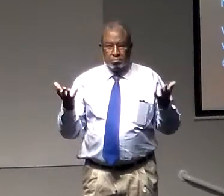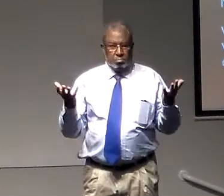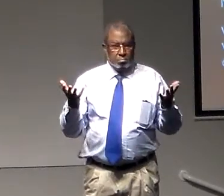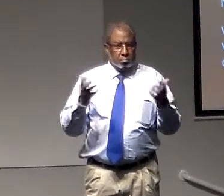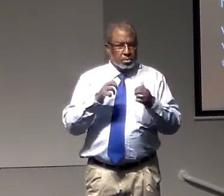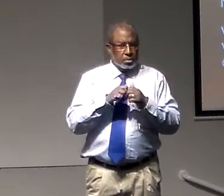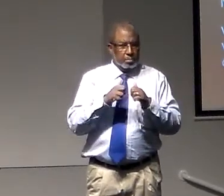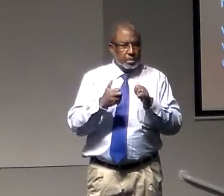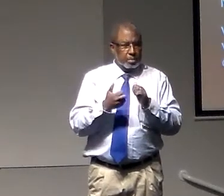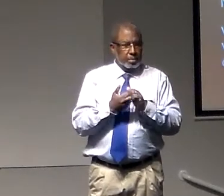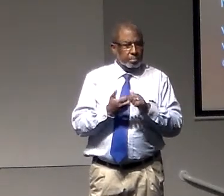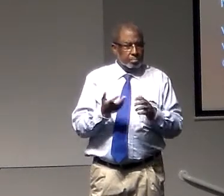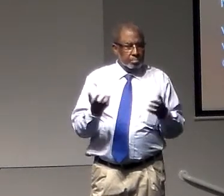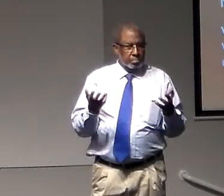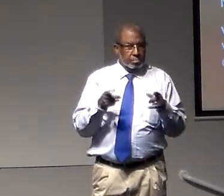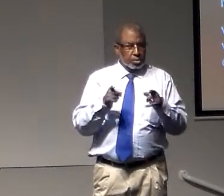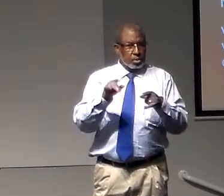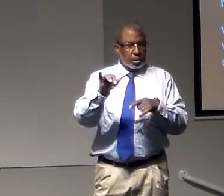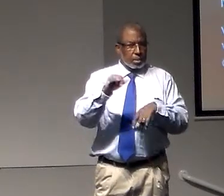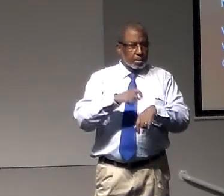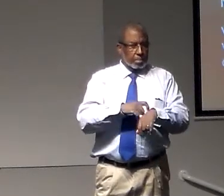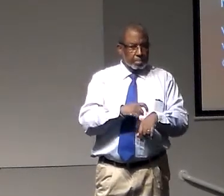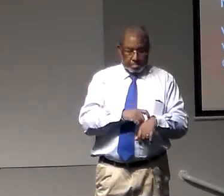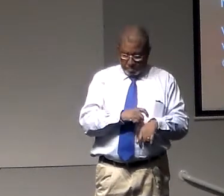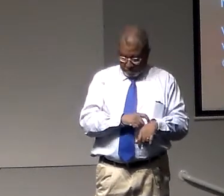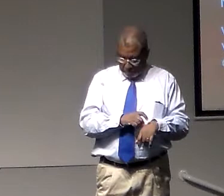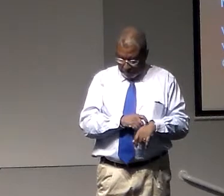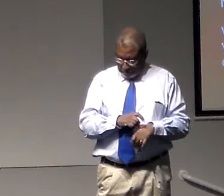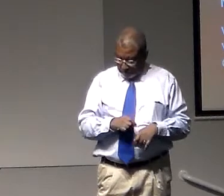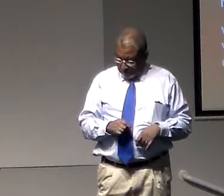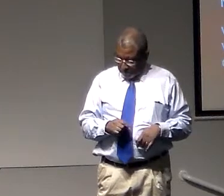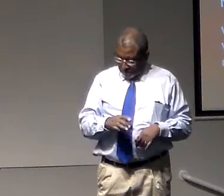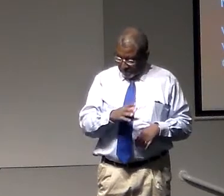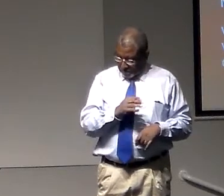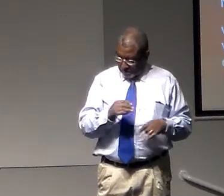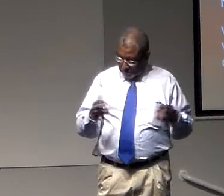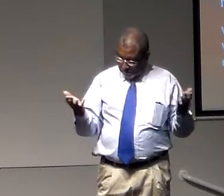And what was the problem during that time?